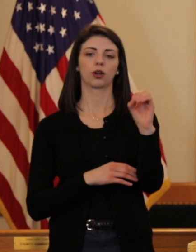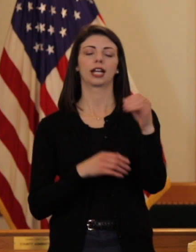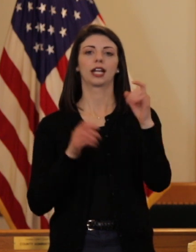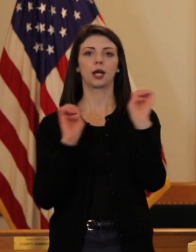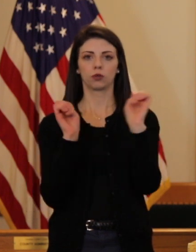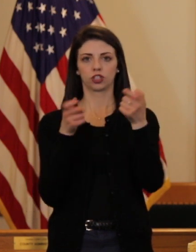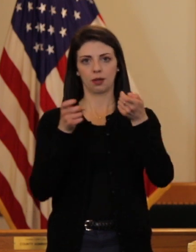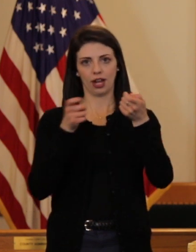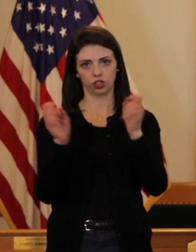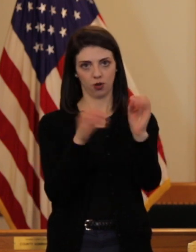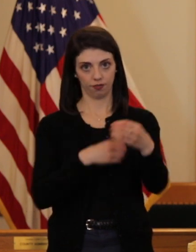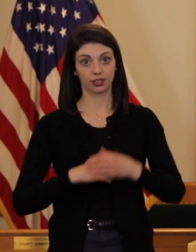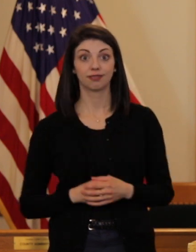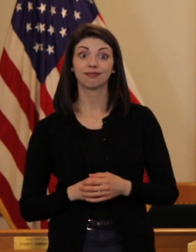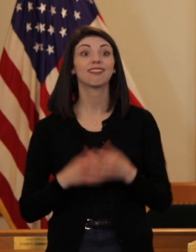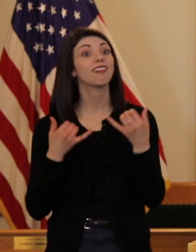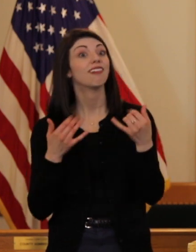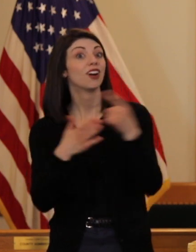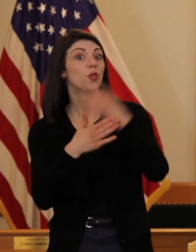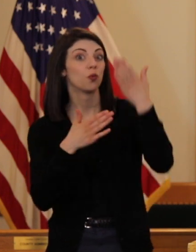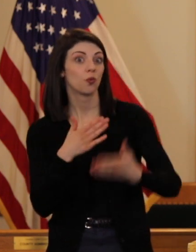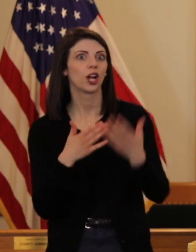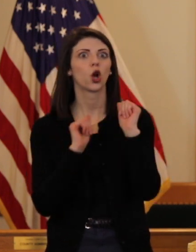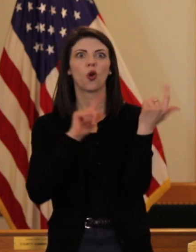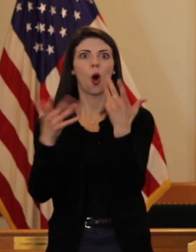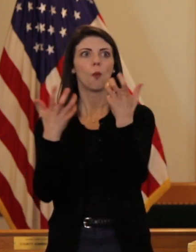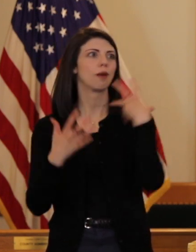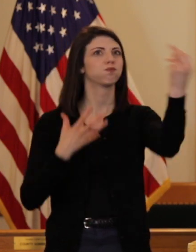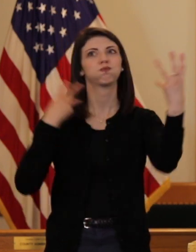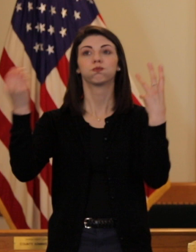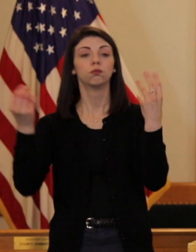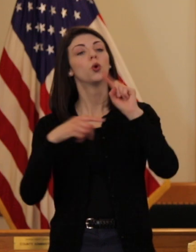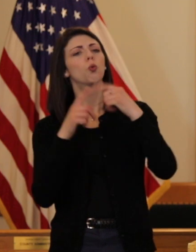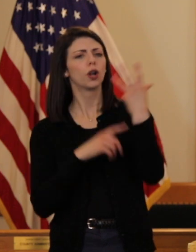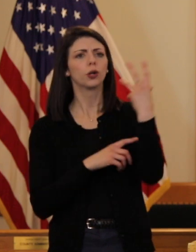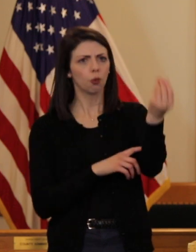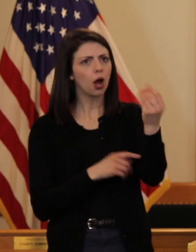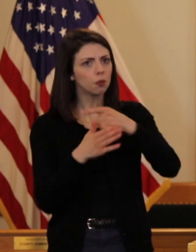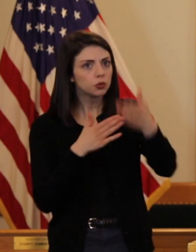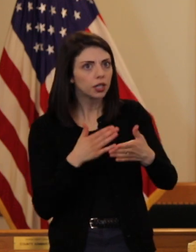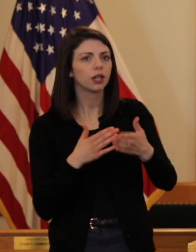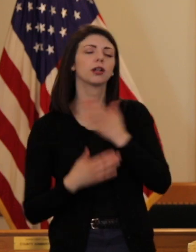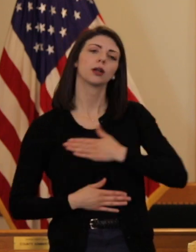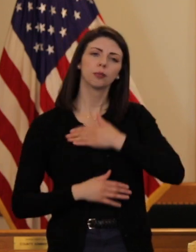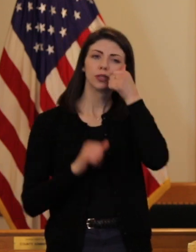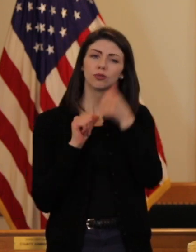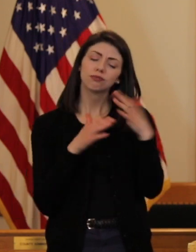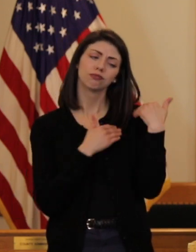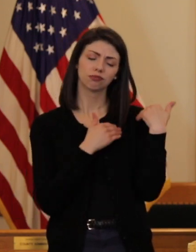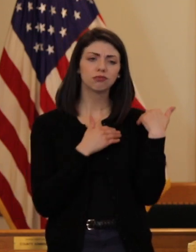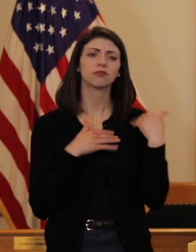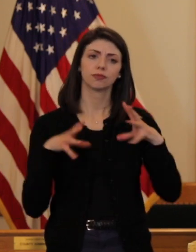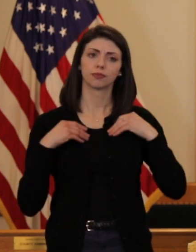Office. It's the weekend. We all want to get out of the house. When you're out and about this weekend, please take personal responsibility